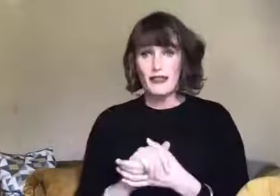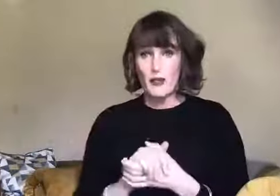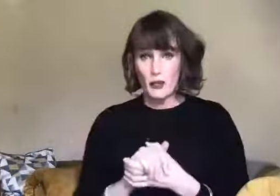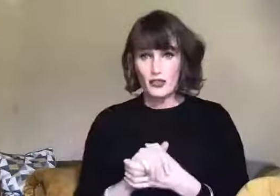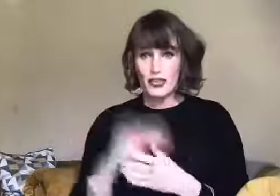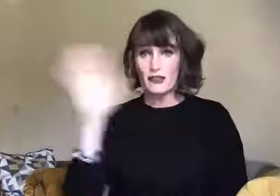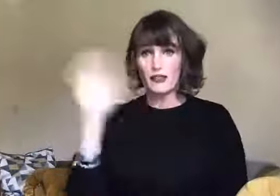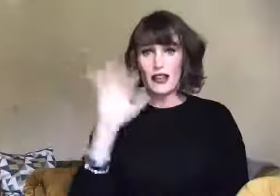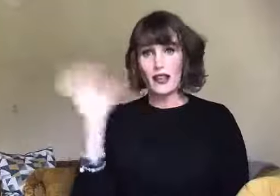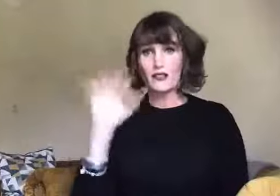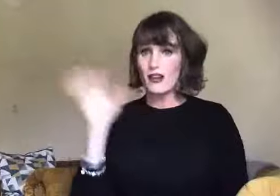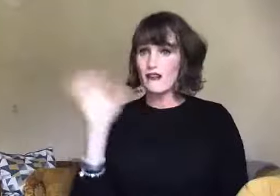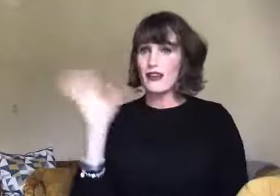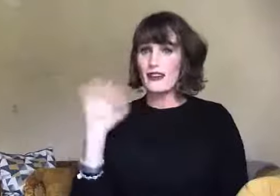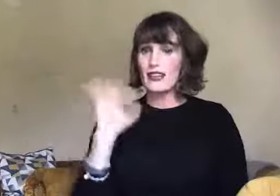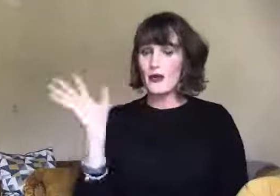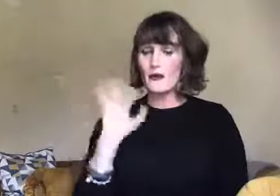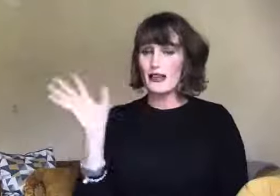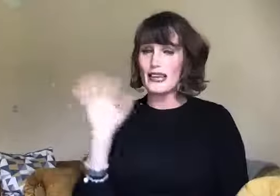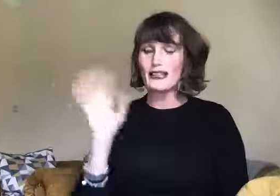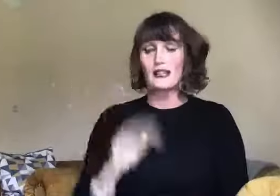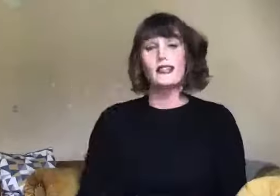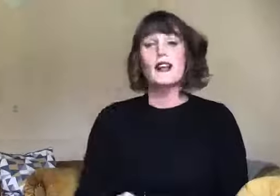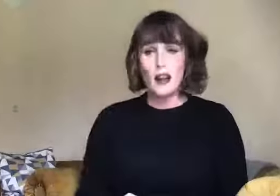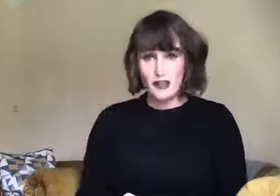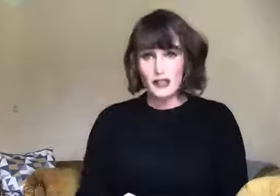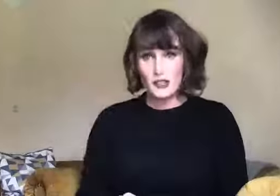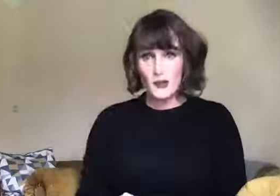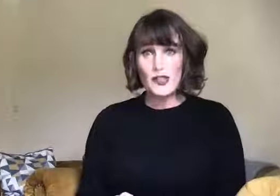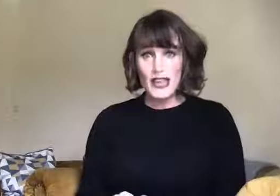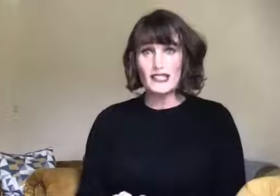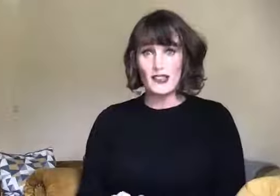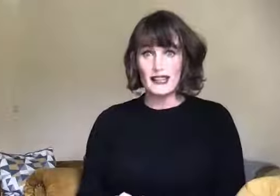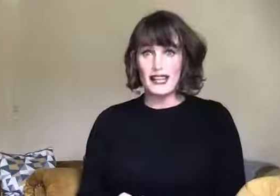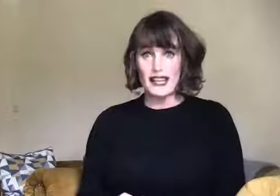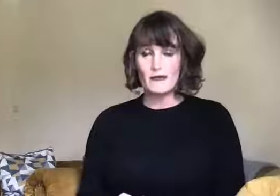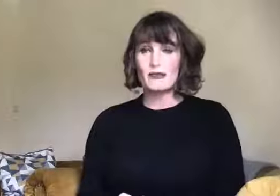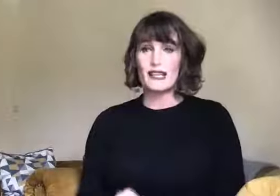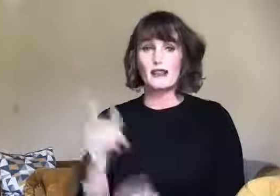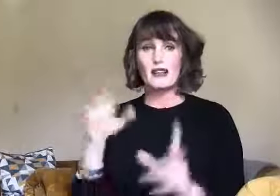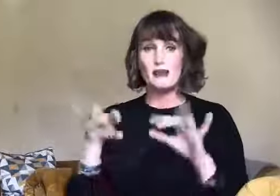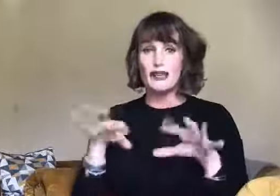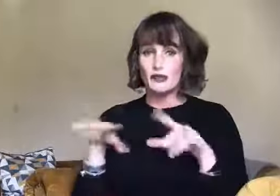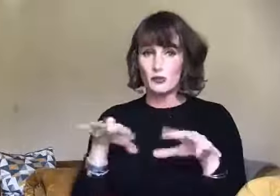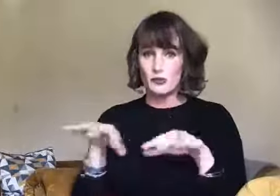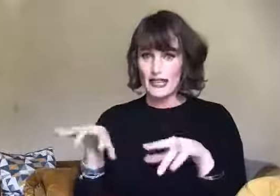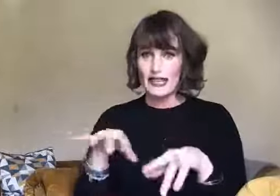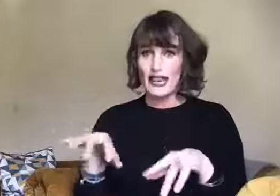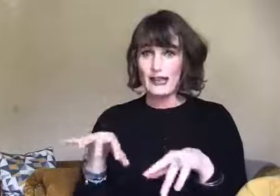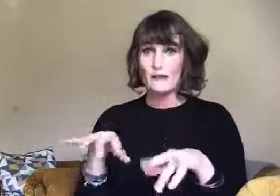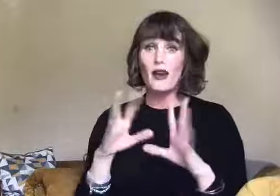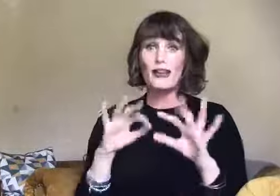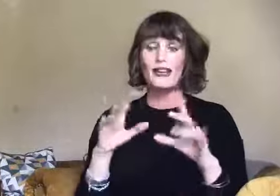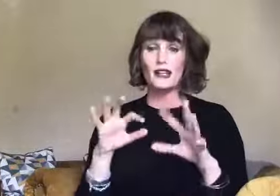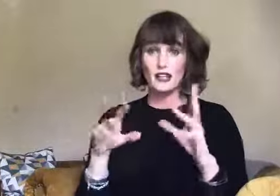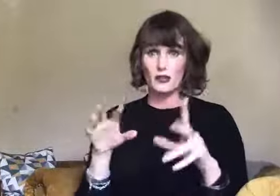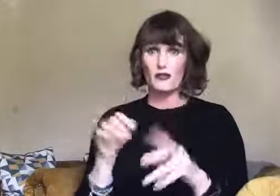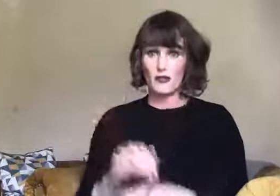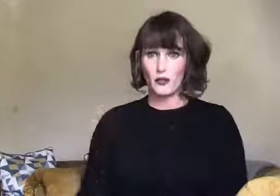they're watching. So hello, Zara. Hello, Emily. I'm going to do their sign names. And if anybody else wants their name, I can actually do it for